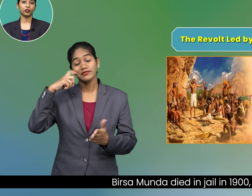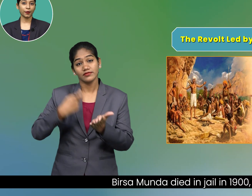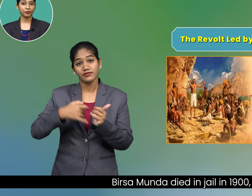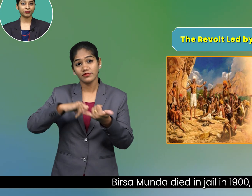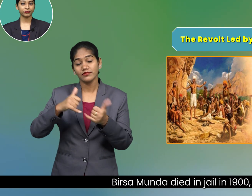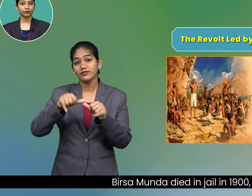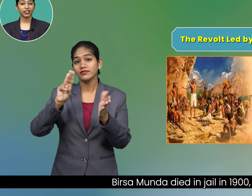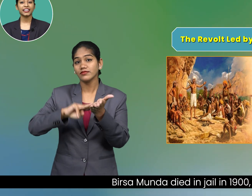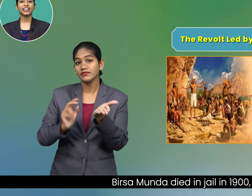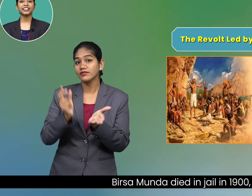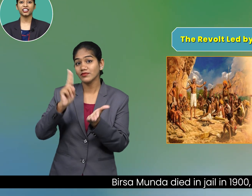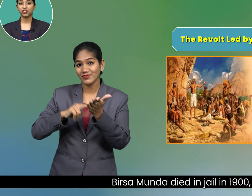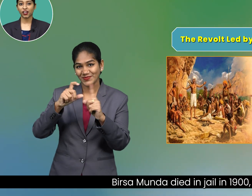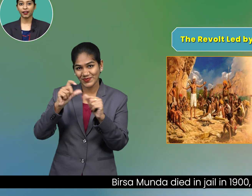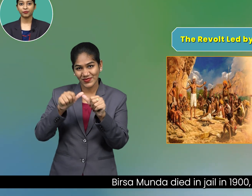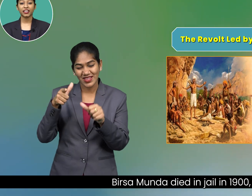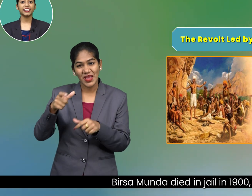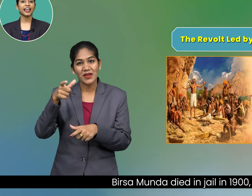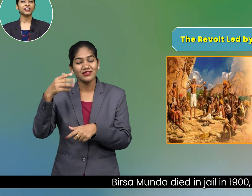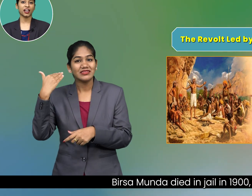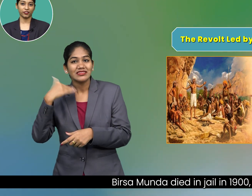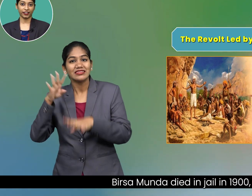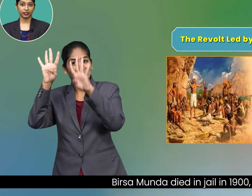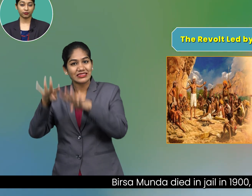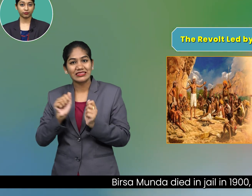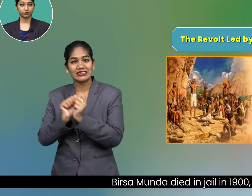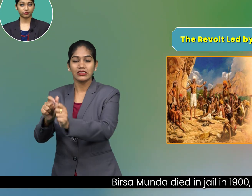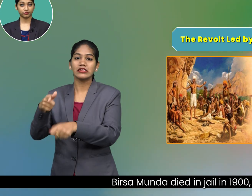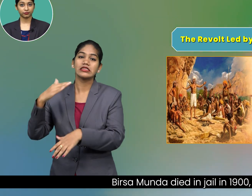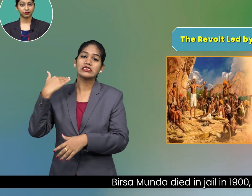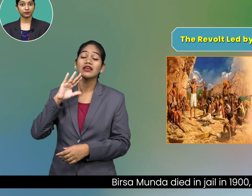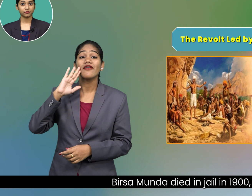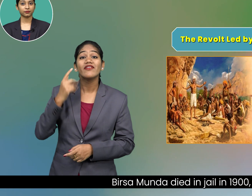Birsa Munda died in jail in 1900.